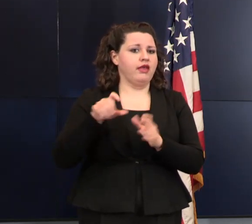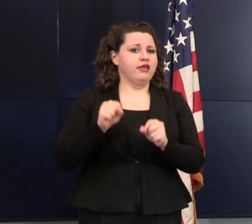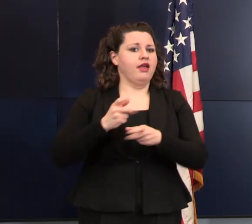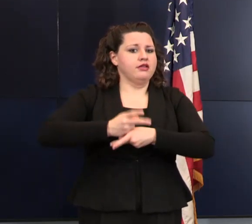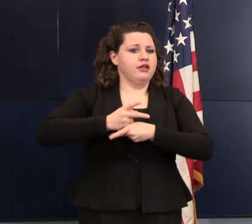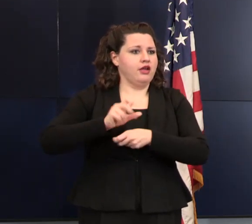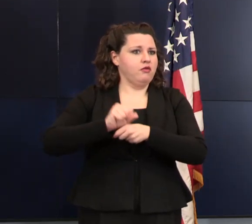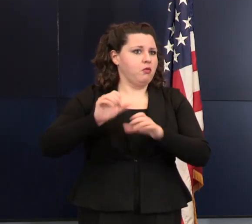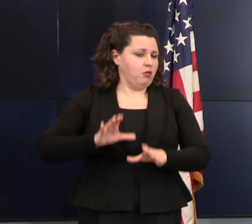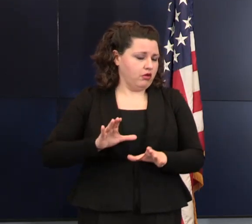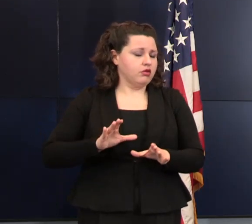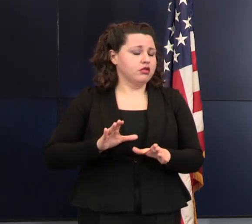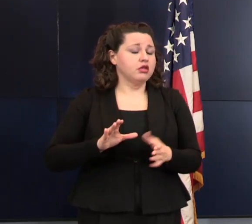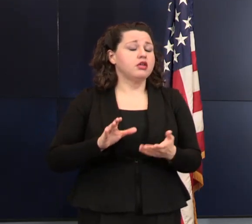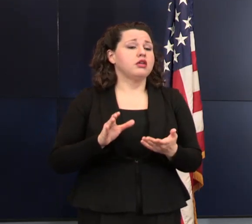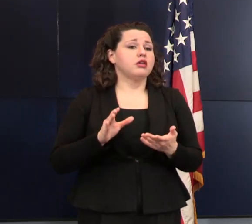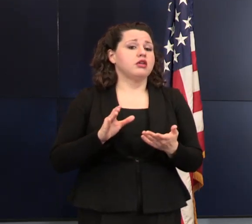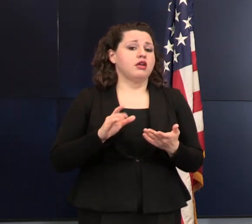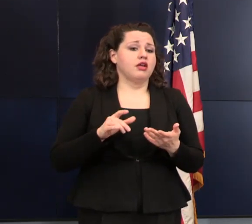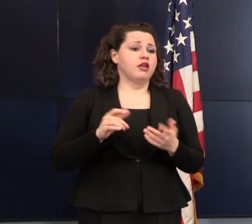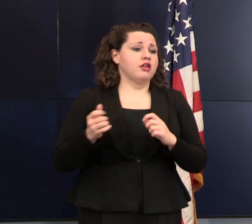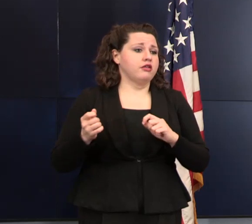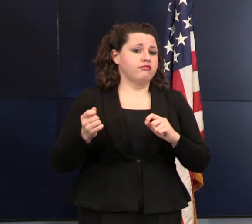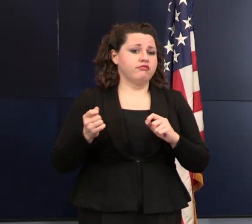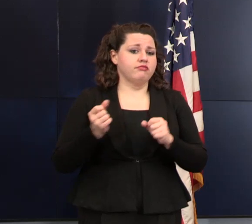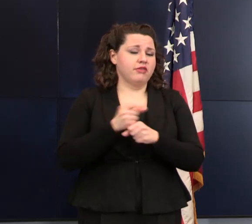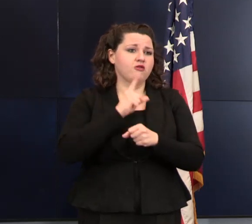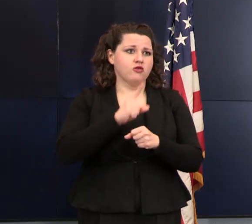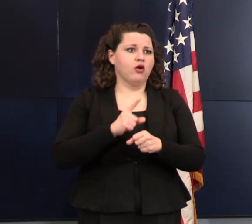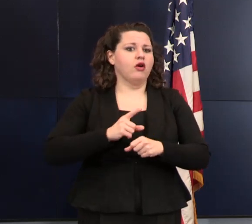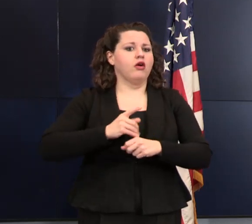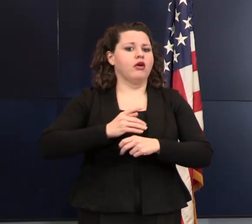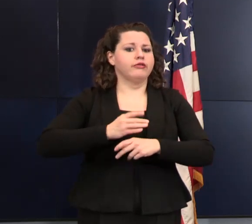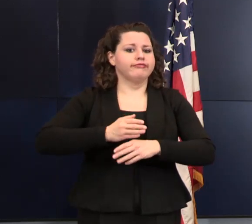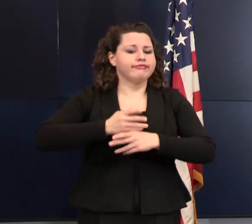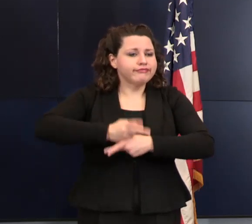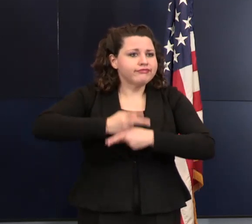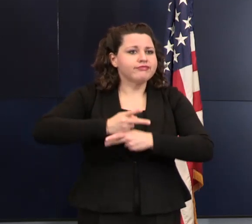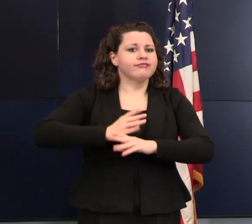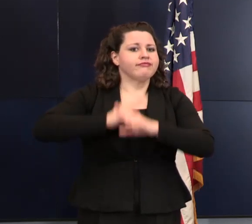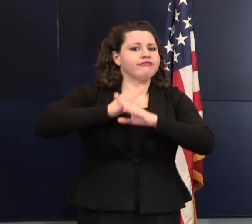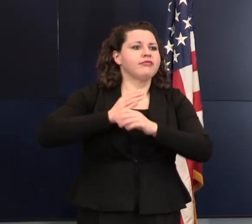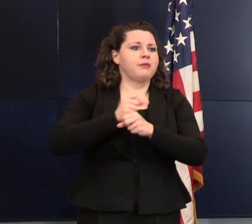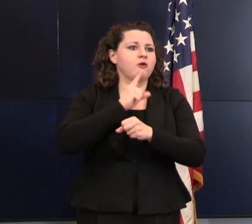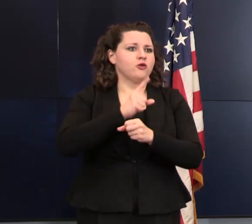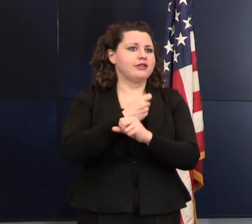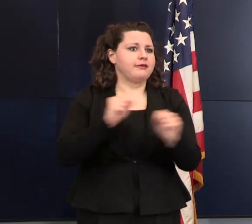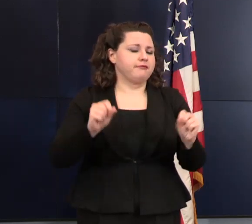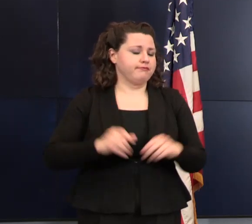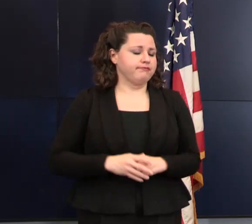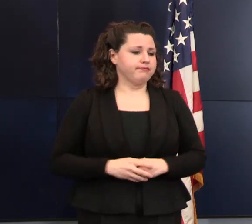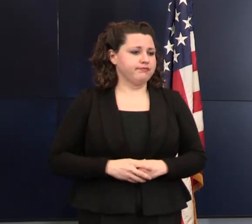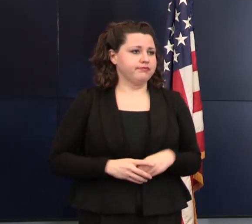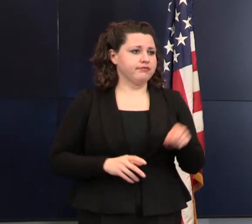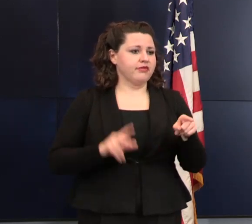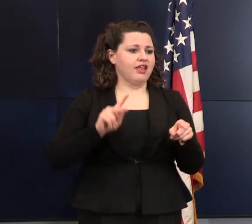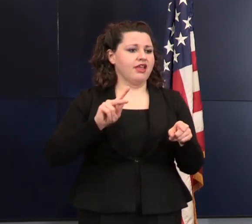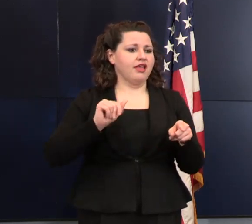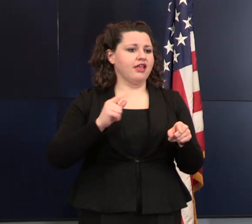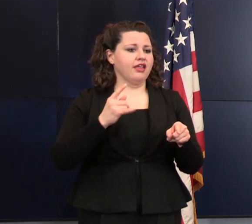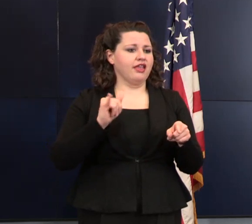their employees and, again, take all of the precautions that they need to keep the supply chain safe. Kathy Obradovich, go